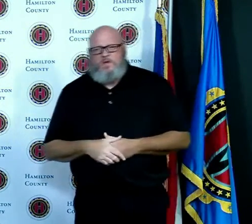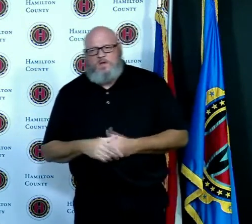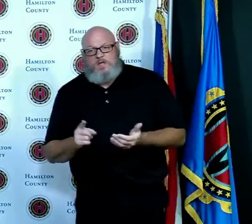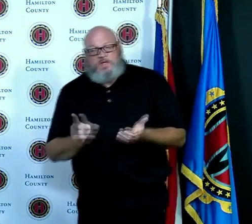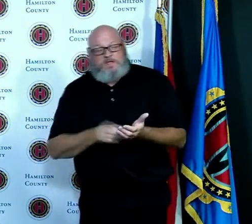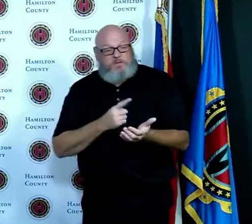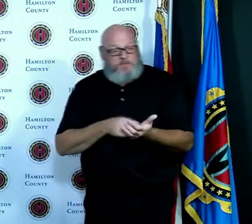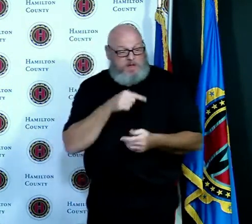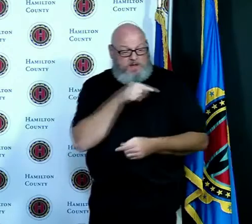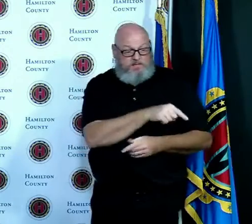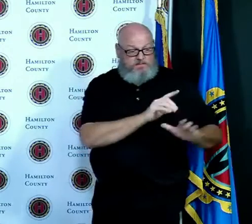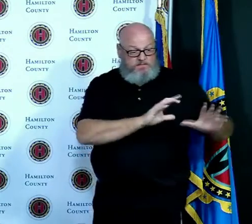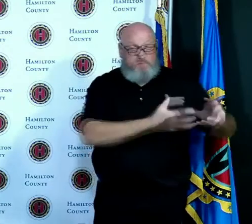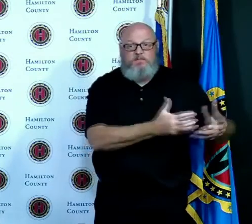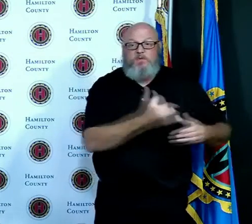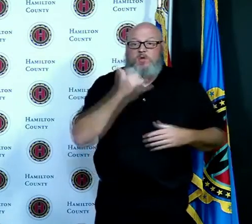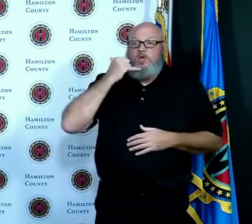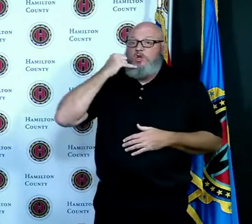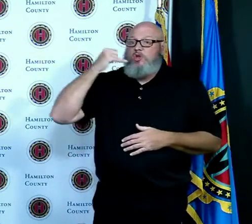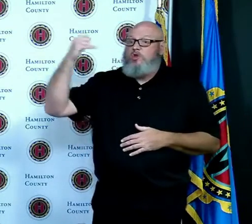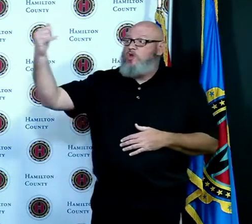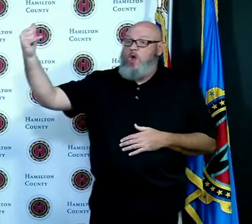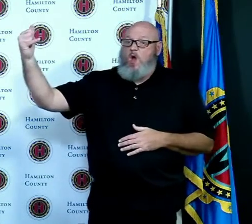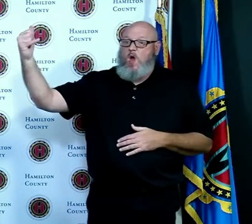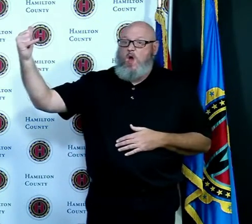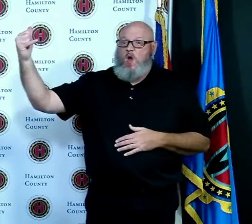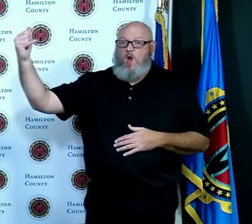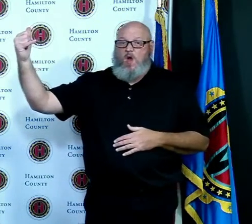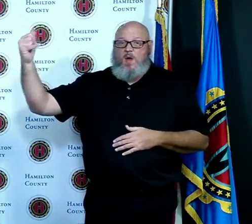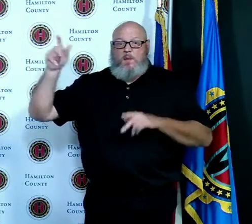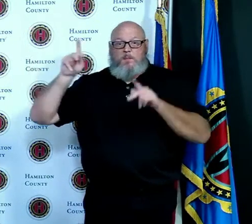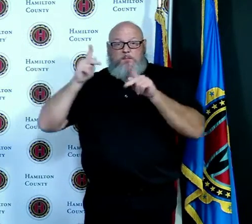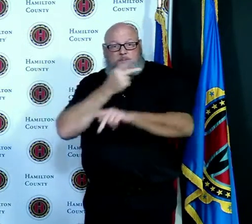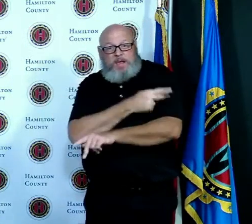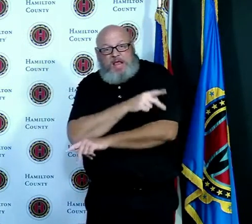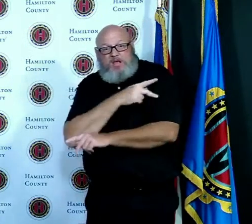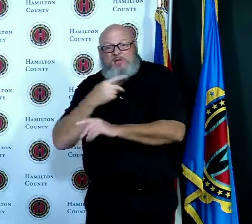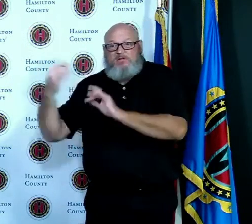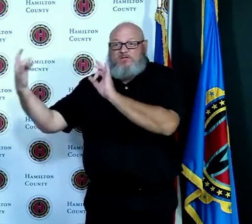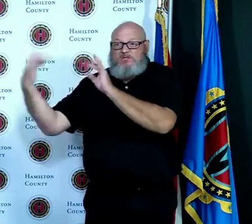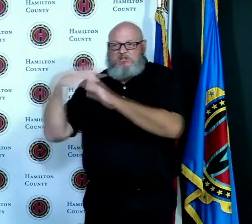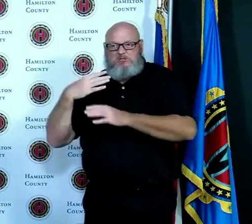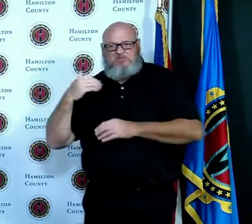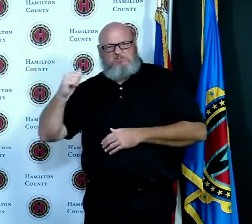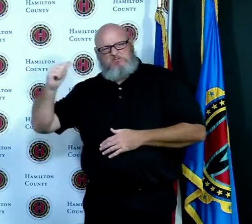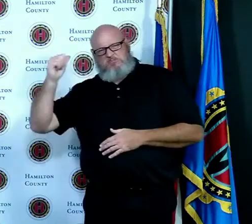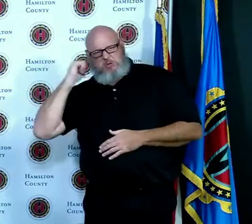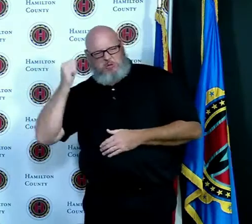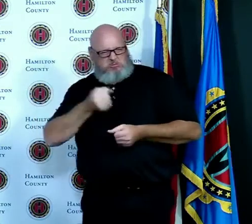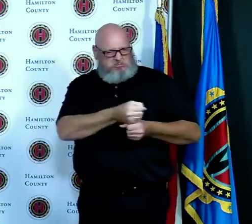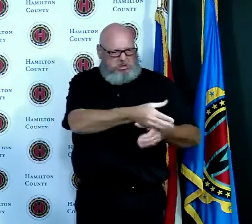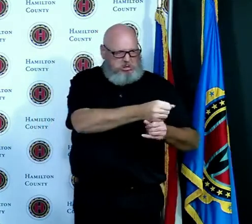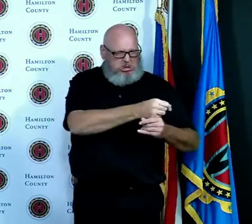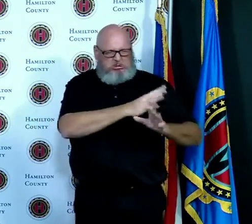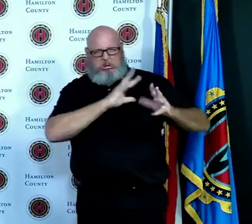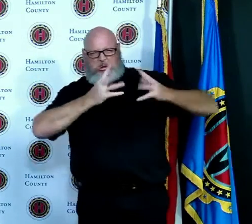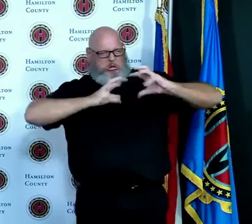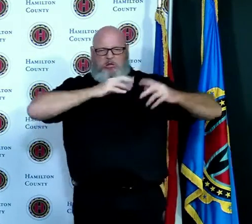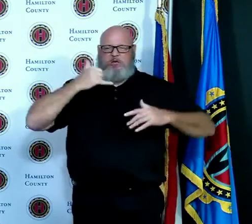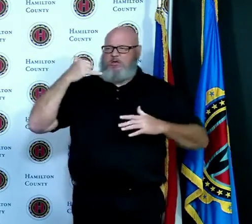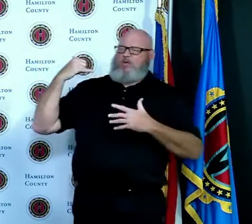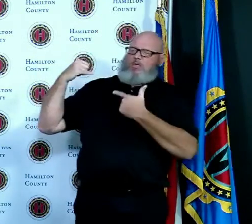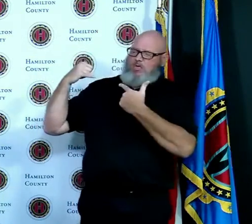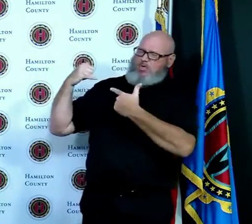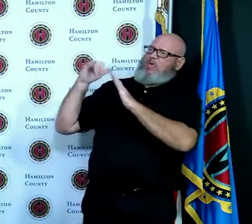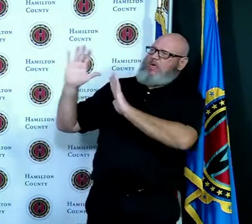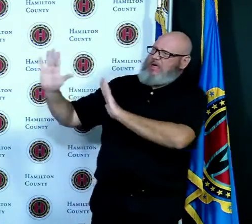are upset and don't want anything to do with our contact tracers and aren't always nice. So I really want a special thanks to go